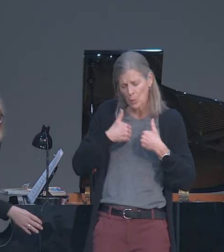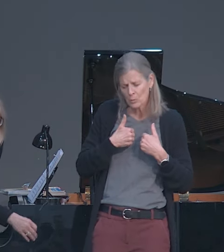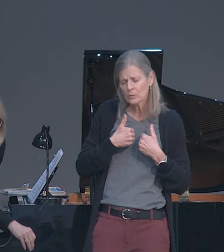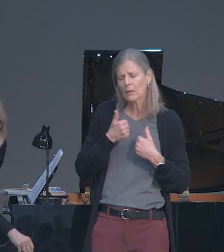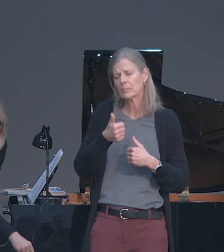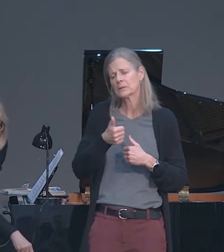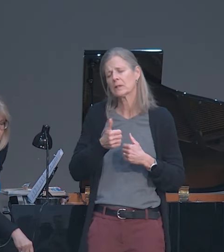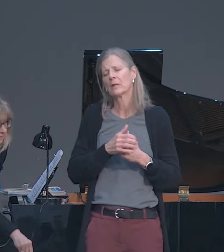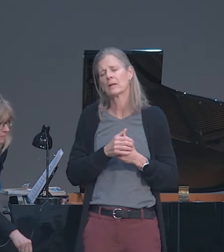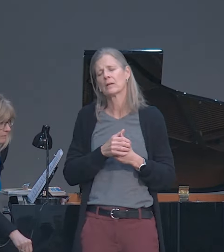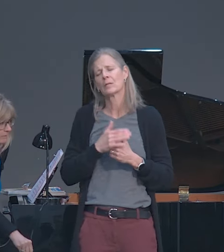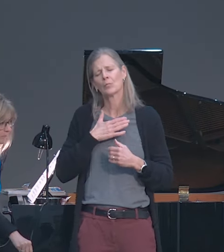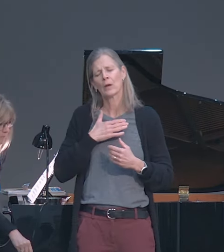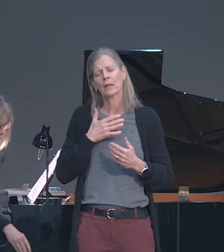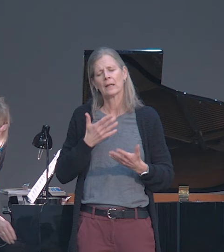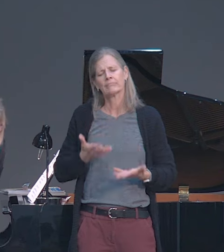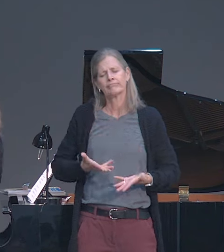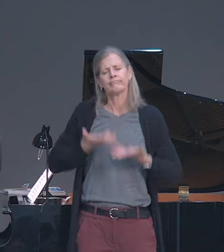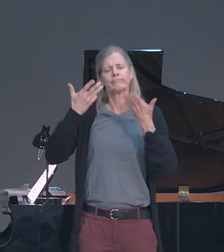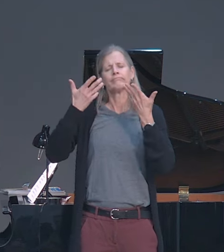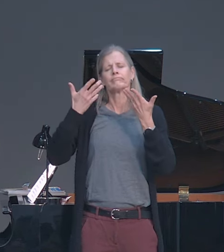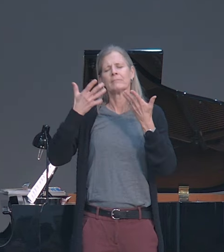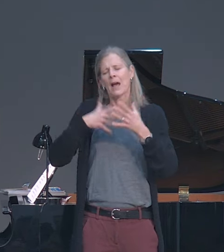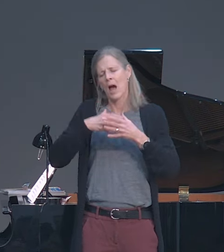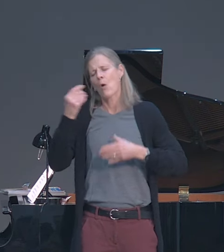themselves. May it lift them up out of that